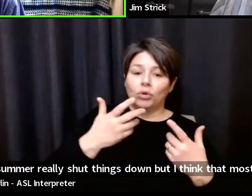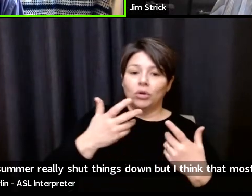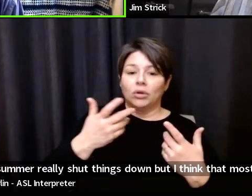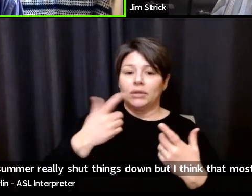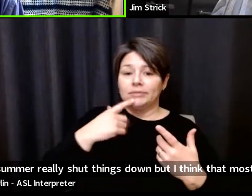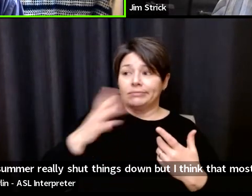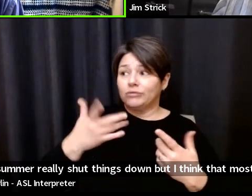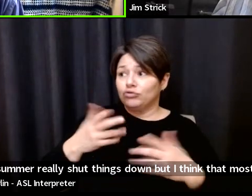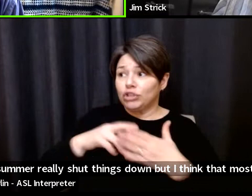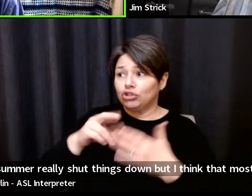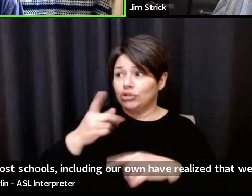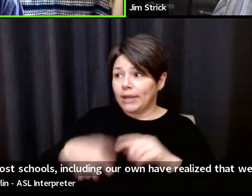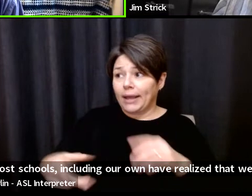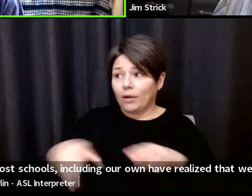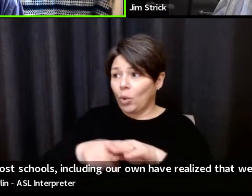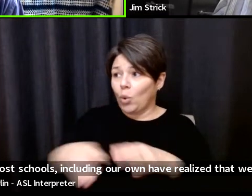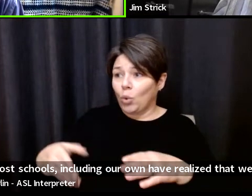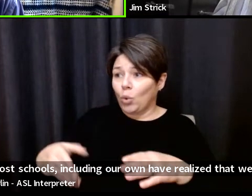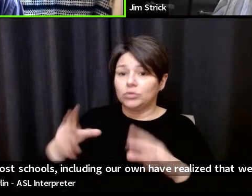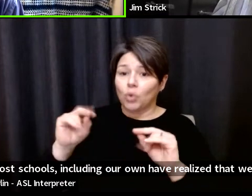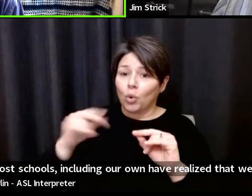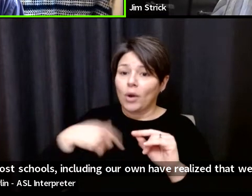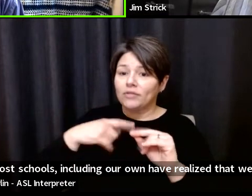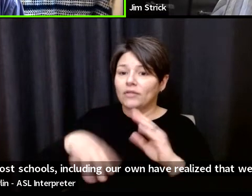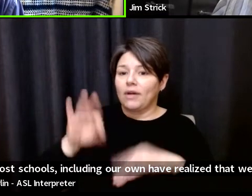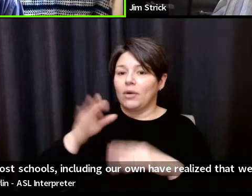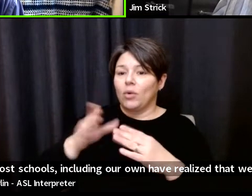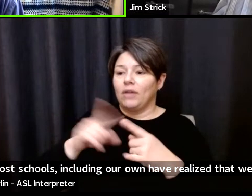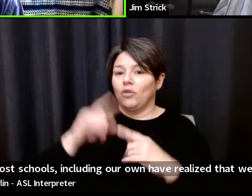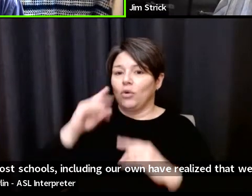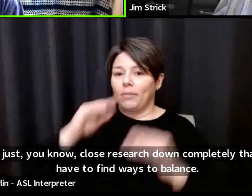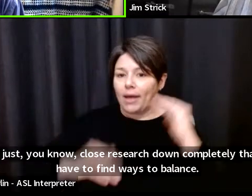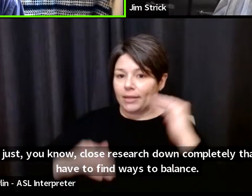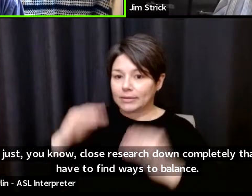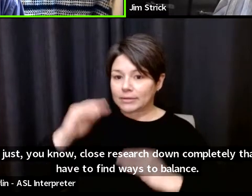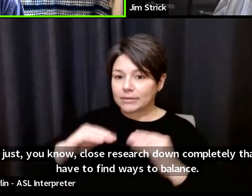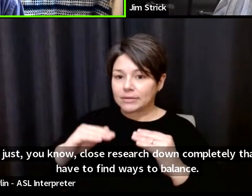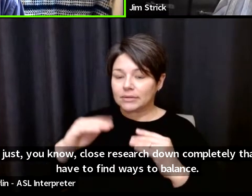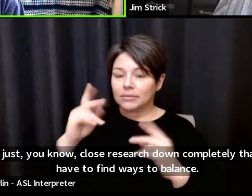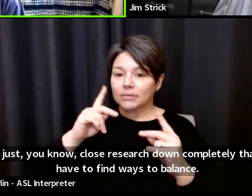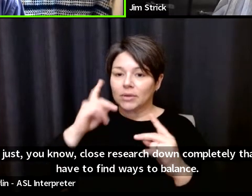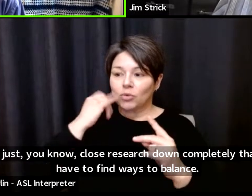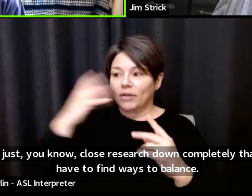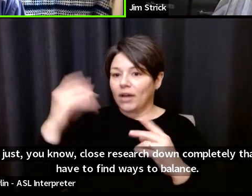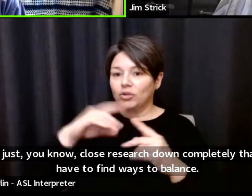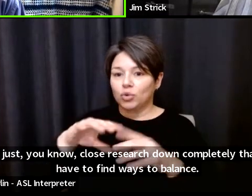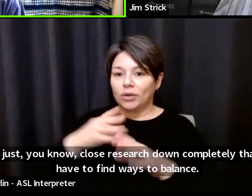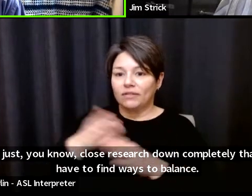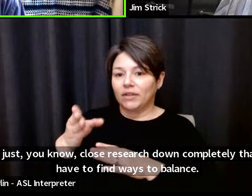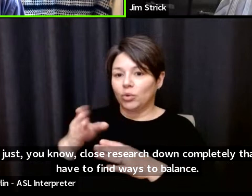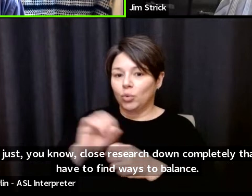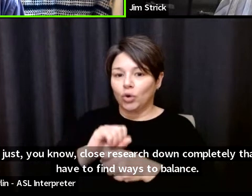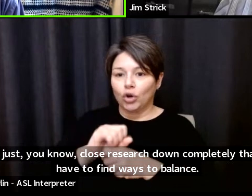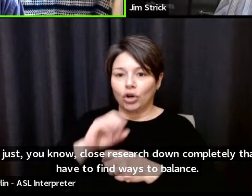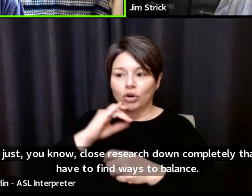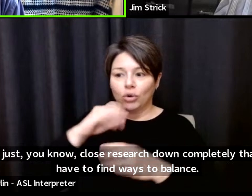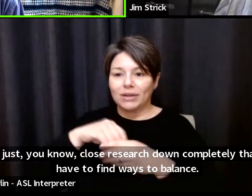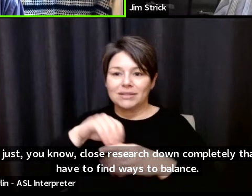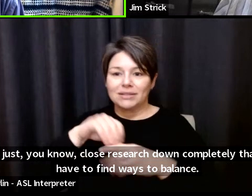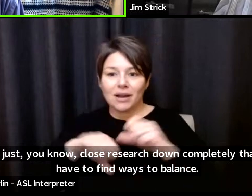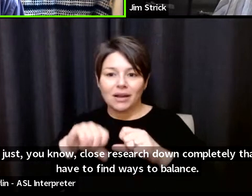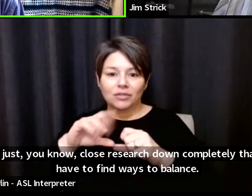close research down completely, that we have to find ways to balance people that do field work, whether it's in the sciences or other